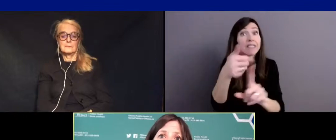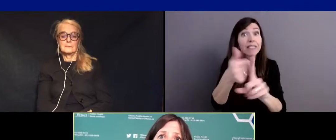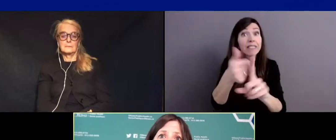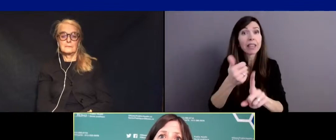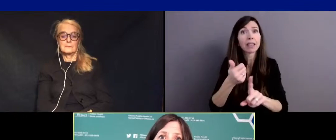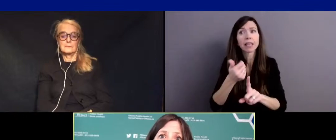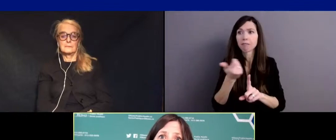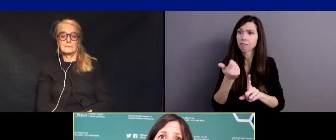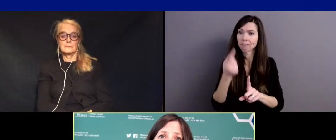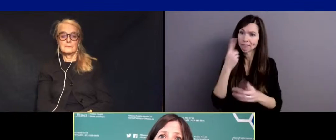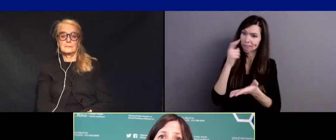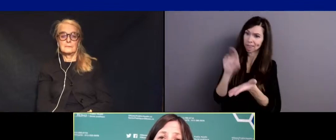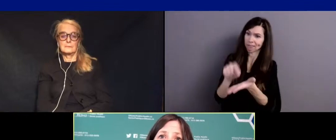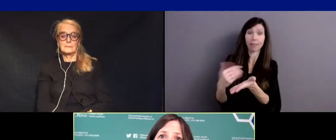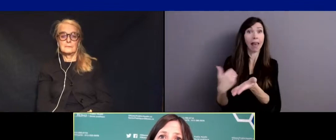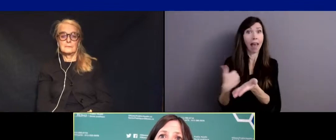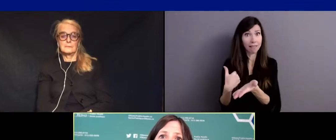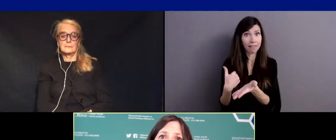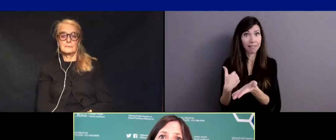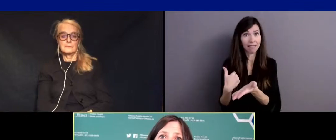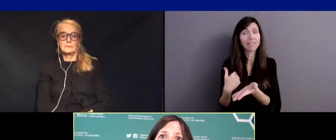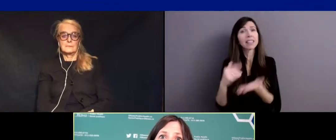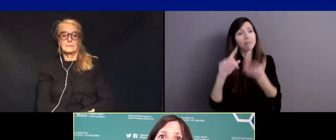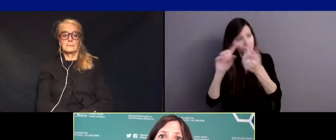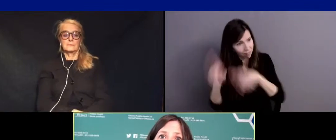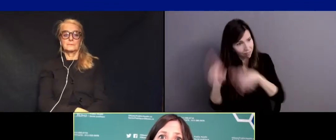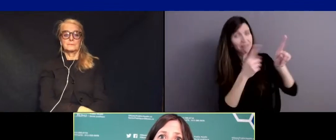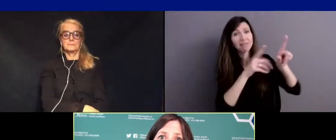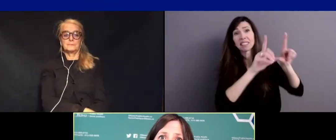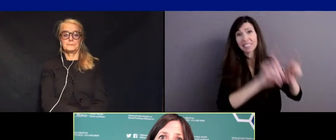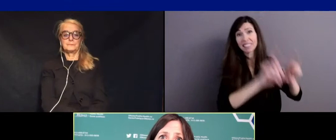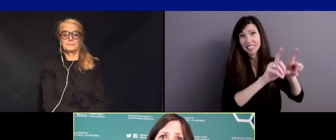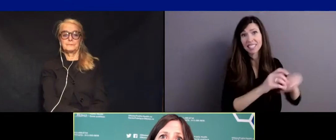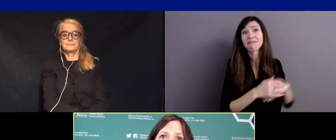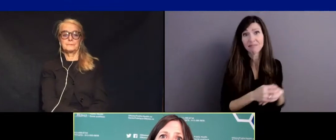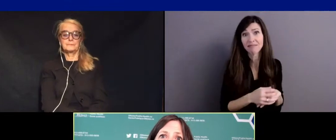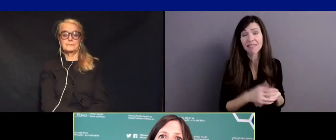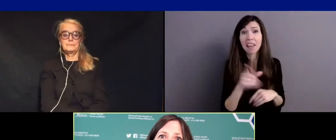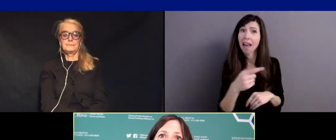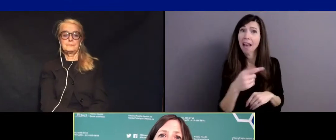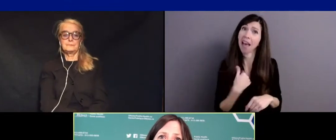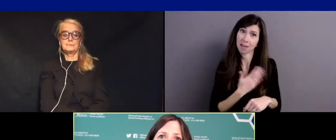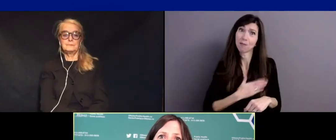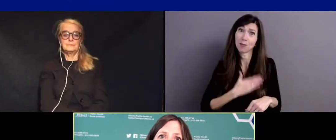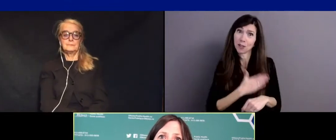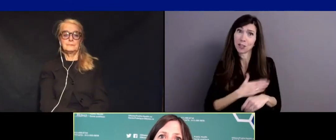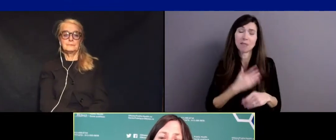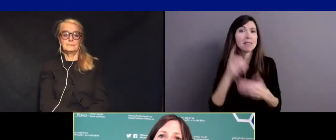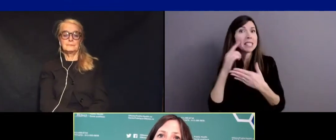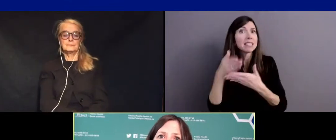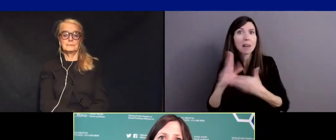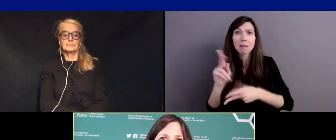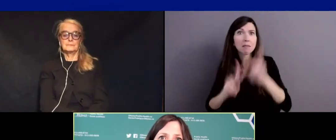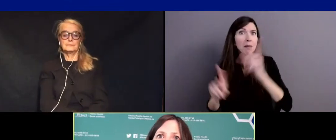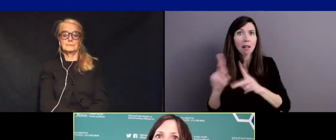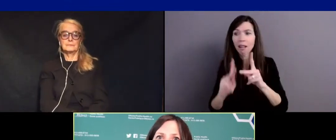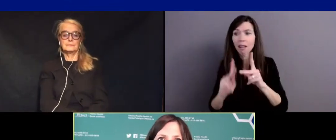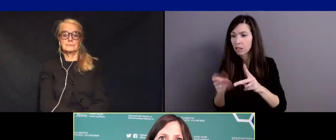it's useful to let people know, and I appreciate you doing that, that there's no more lineup. There's testing available for you